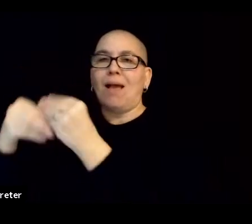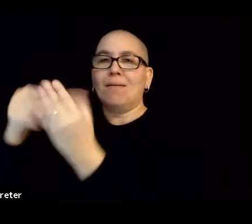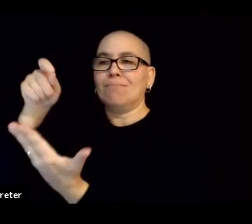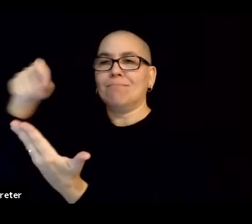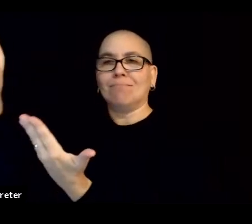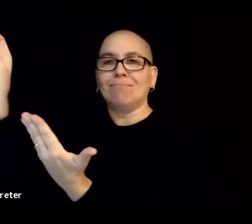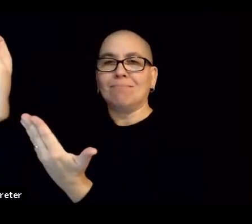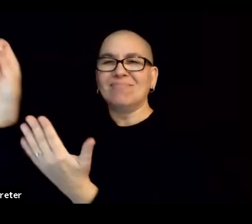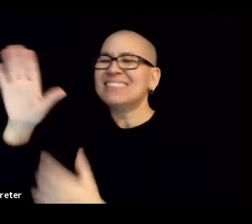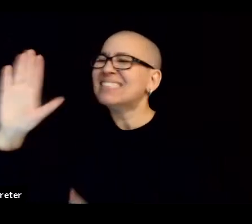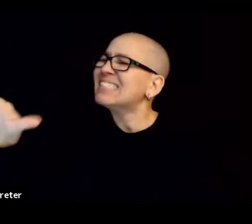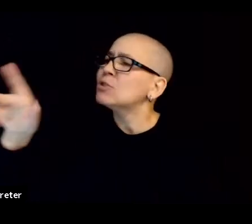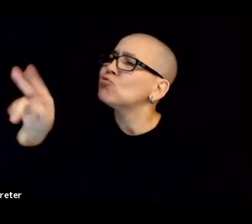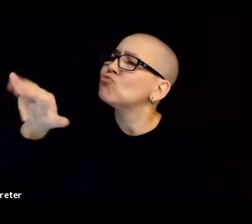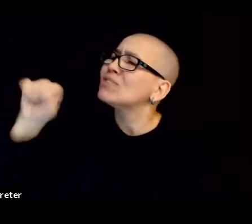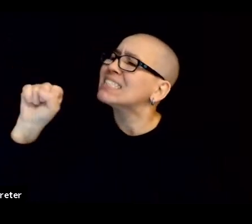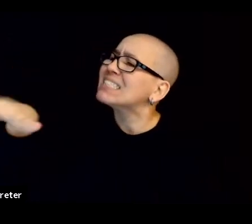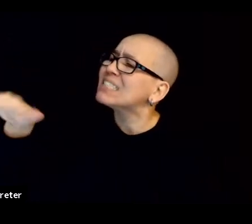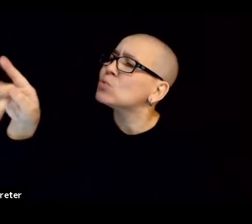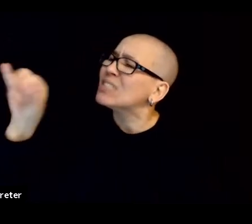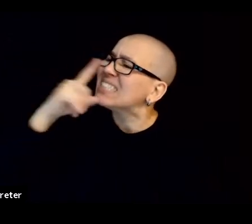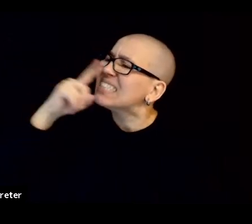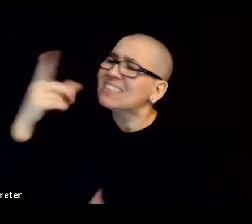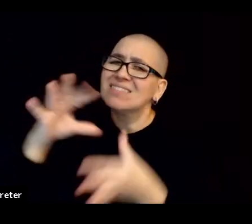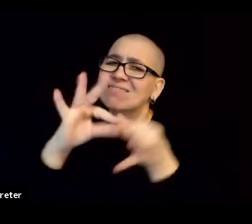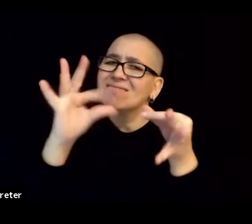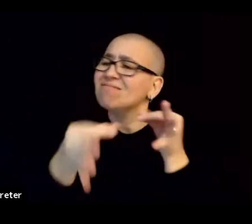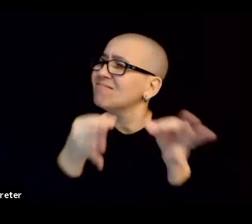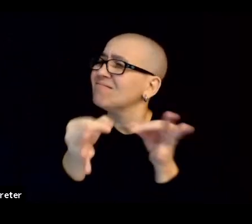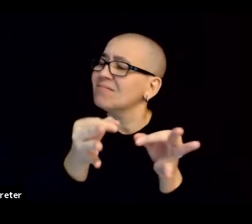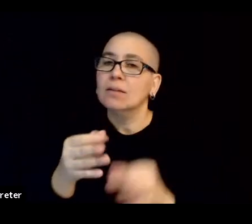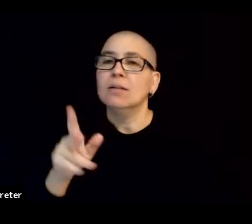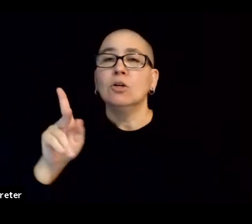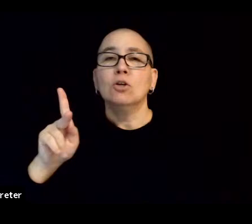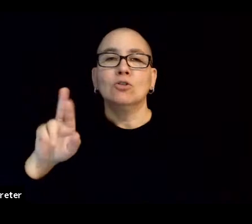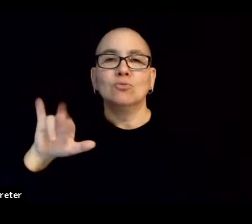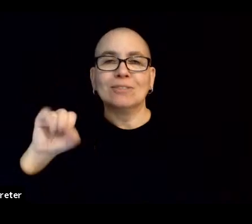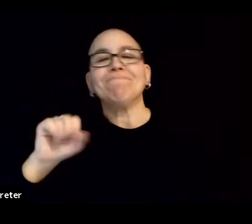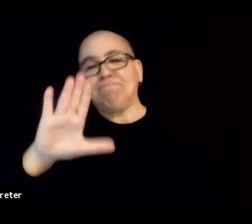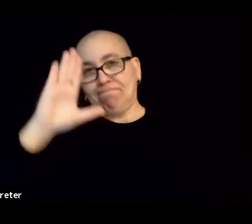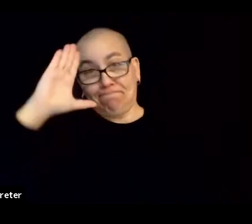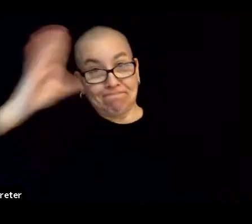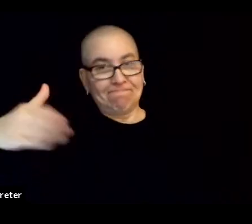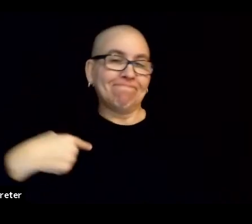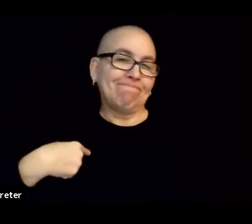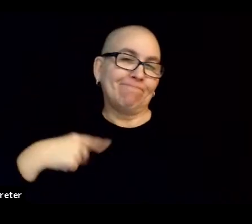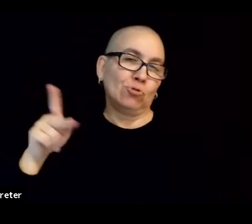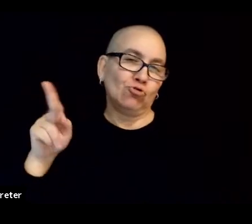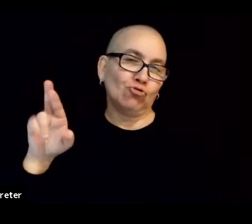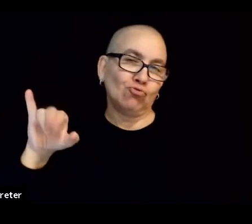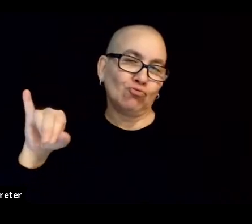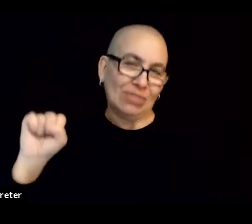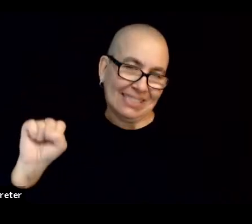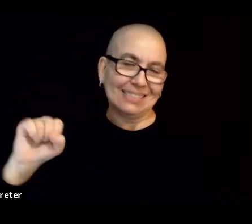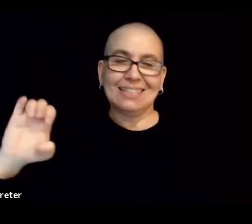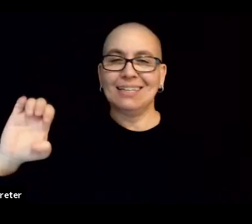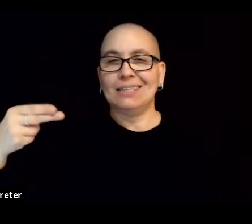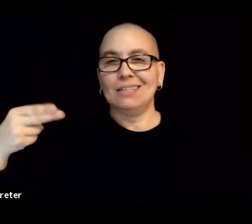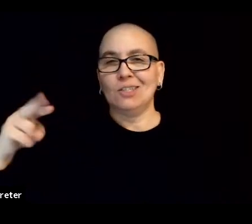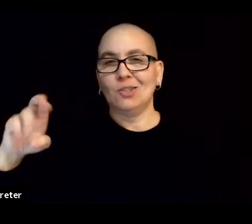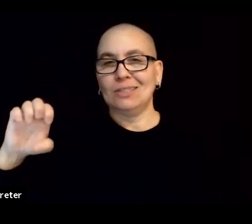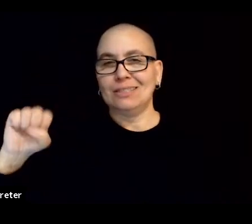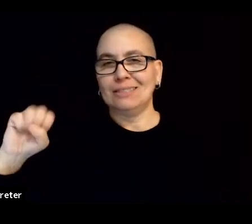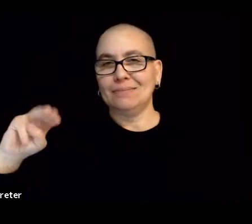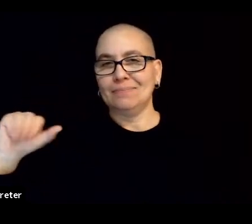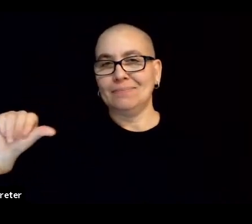Sure. Thank you, Commissioner. This is Chris Harrison. We have, in terms of the first tier, which is acute care